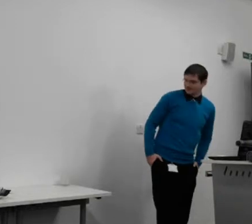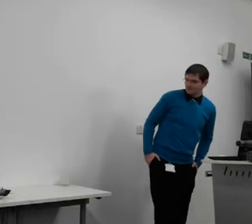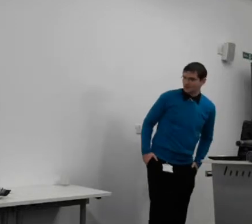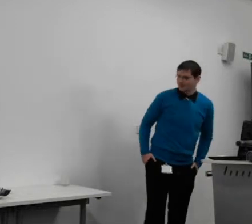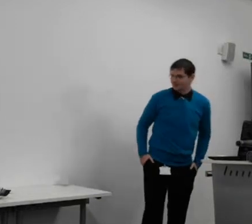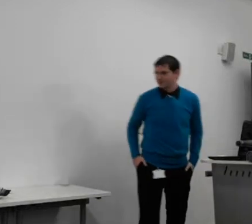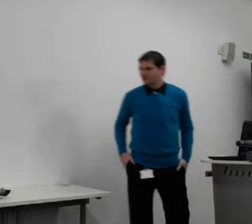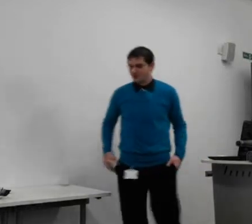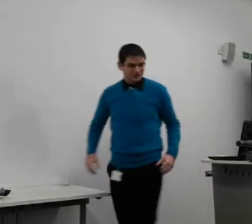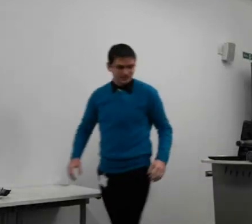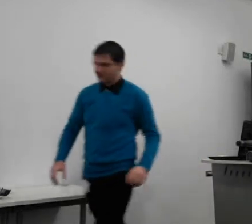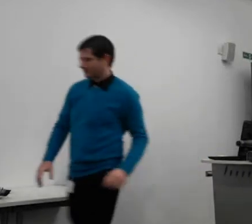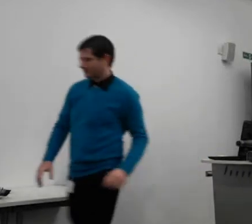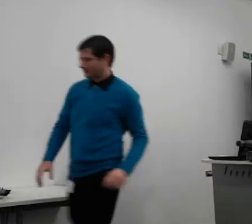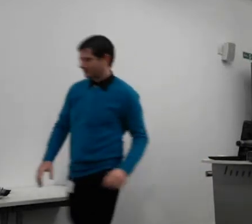my computer shut itself down